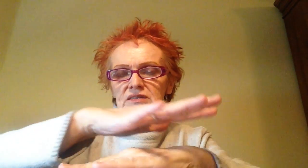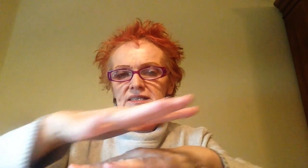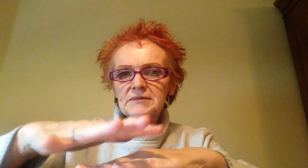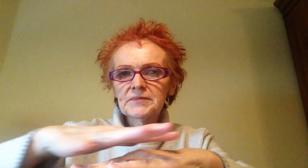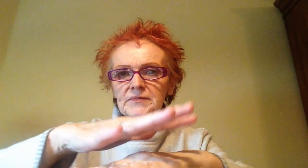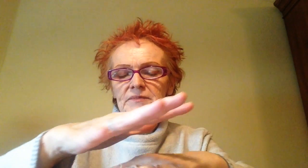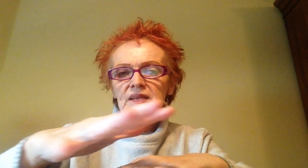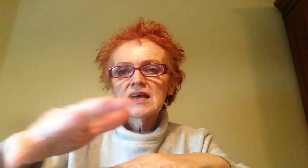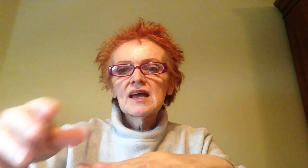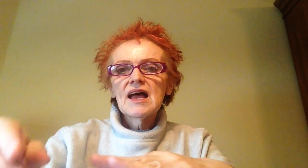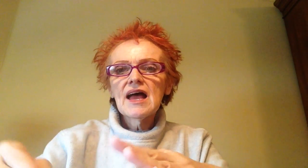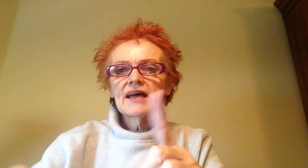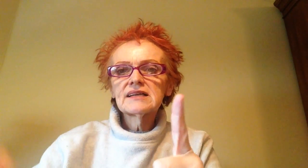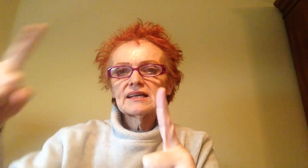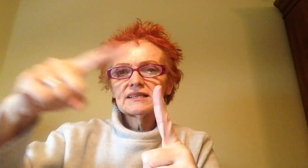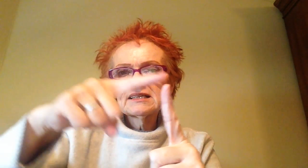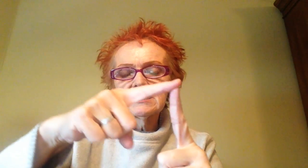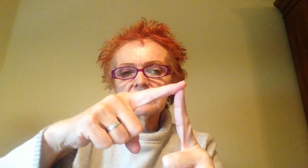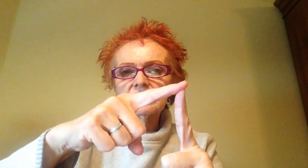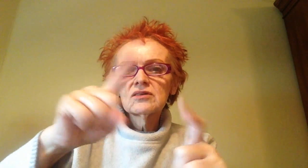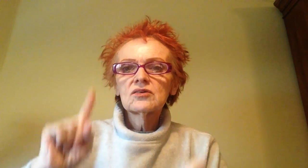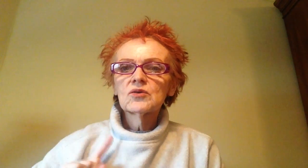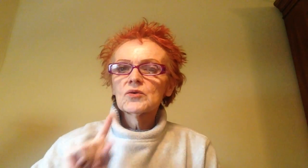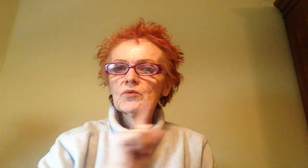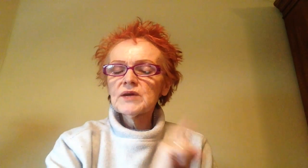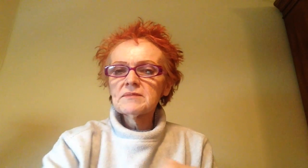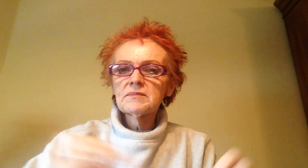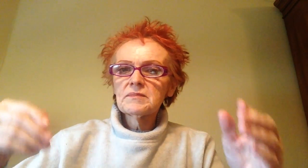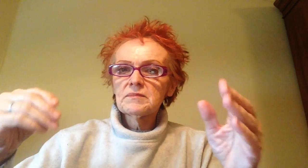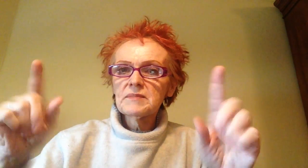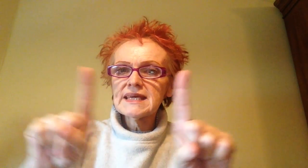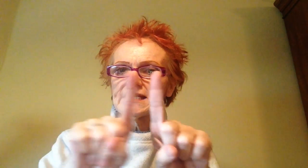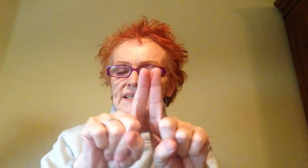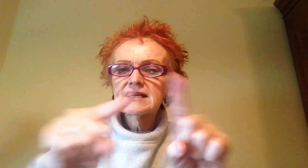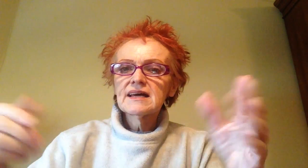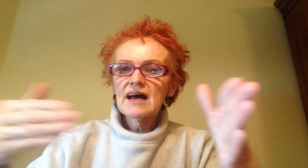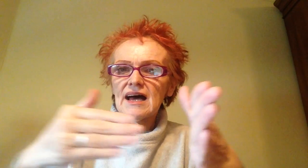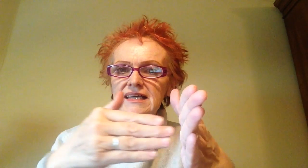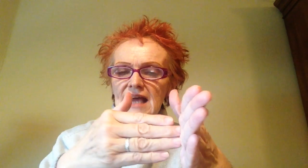fields. And until we meet